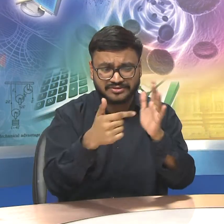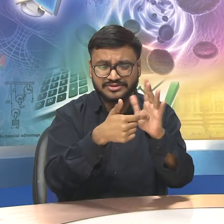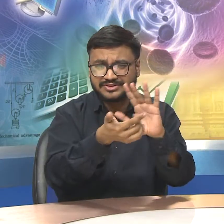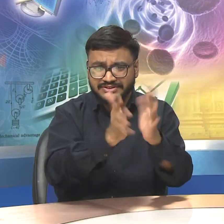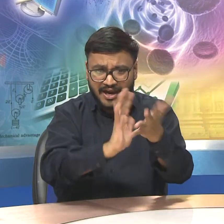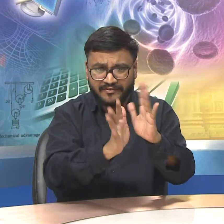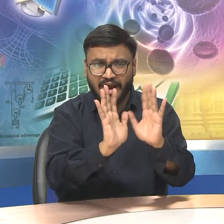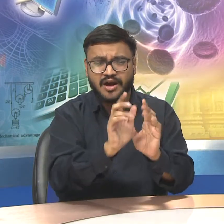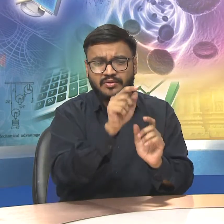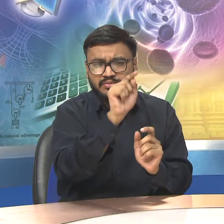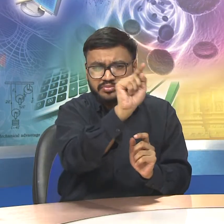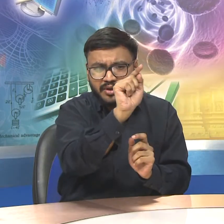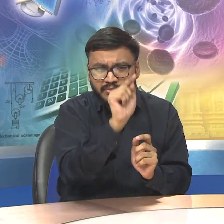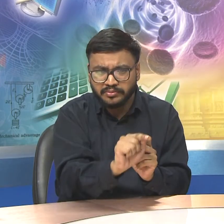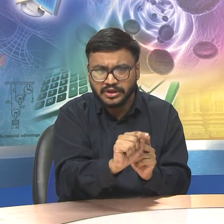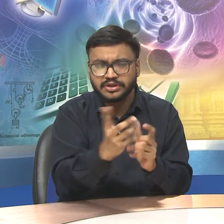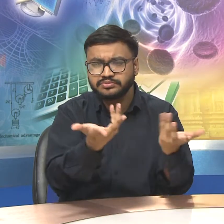Manual components of sign.